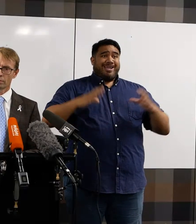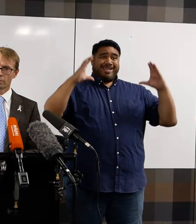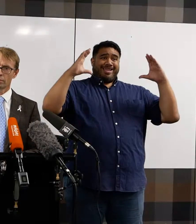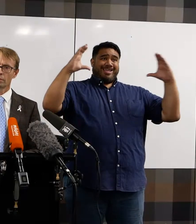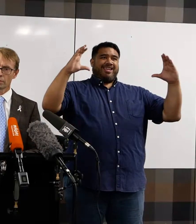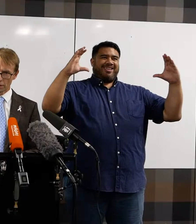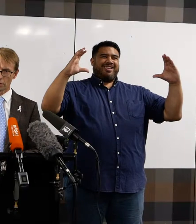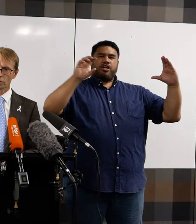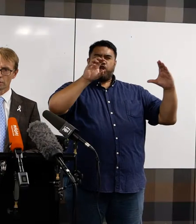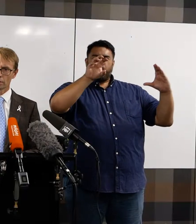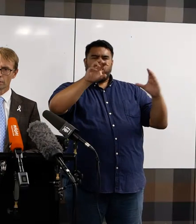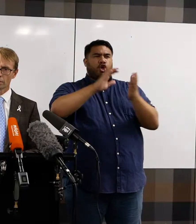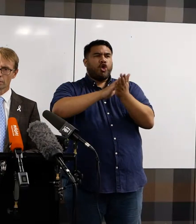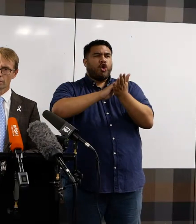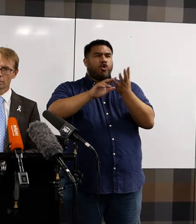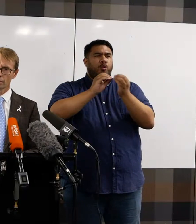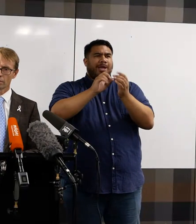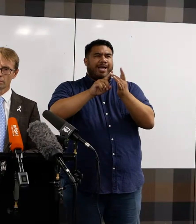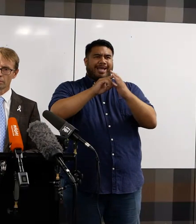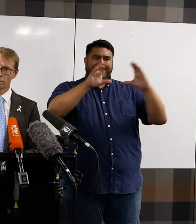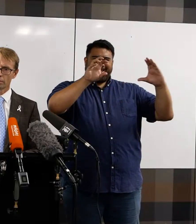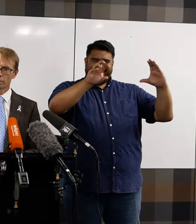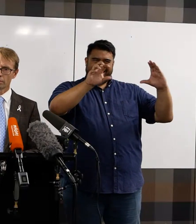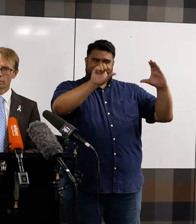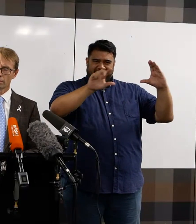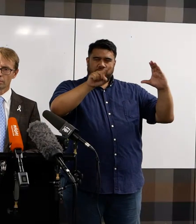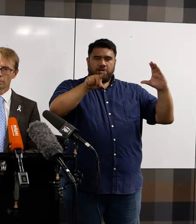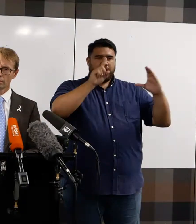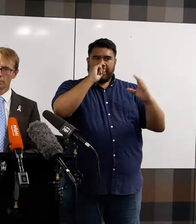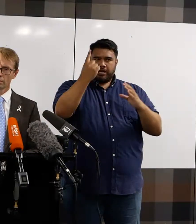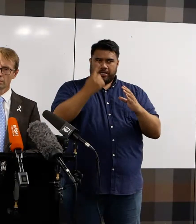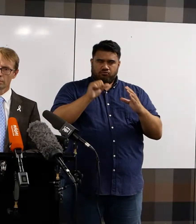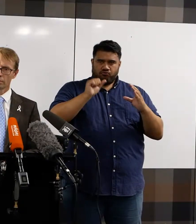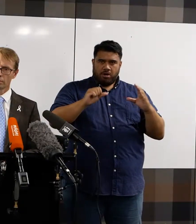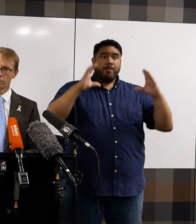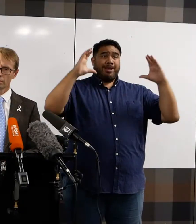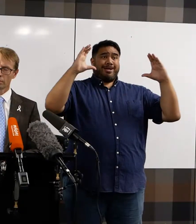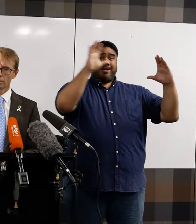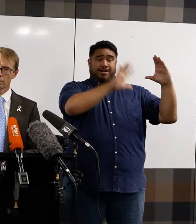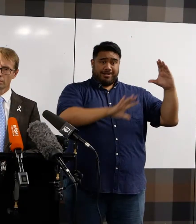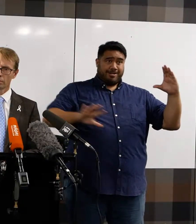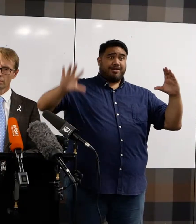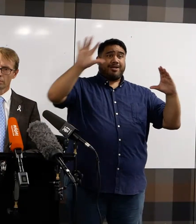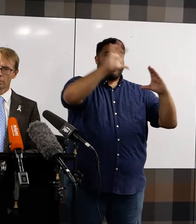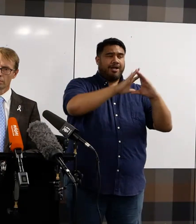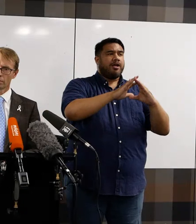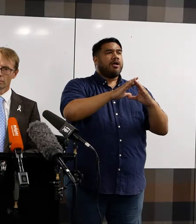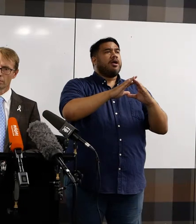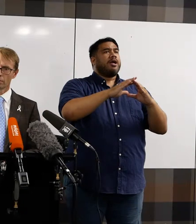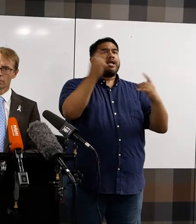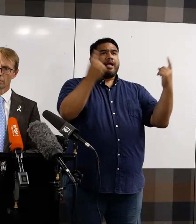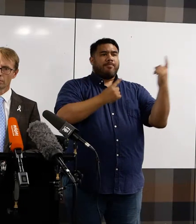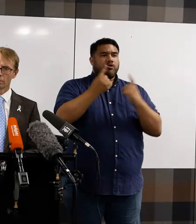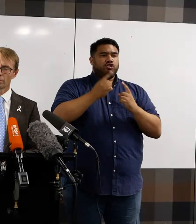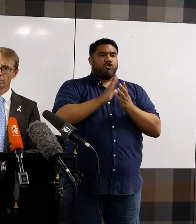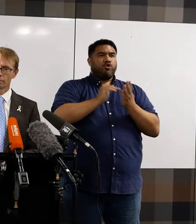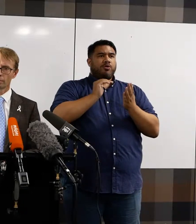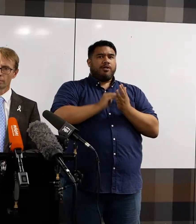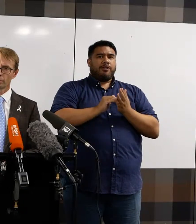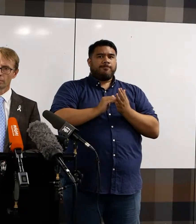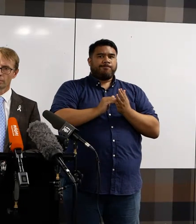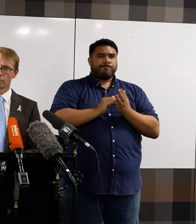to self-isolate, is that Yes. correct? And if they arrive in the airport, do they then go get their bags and take a taxi home and